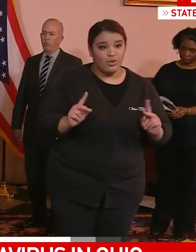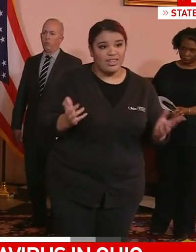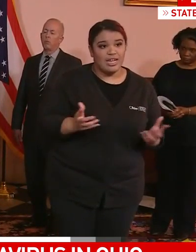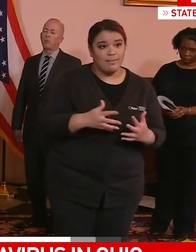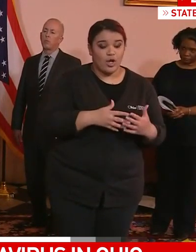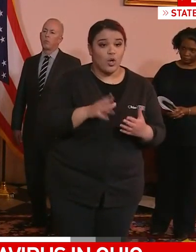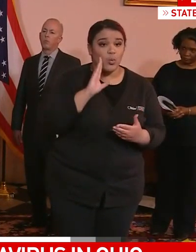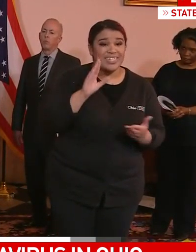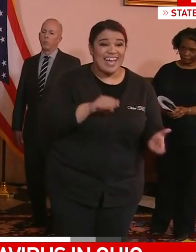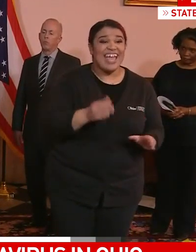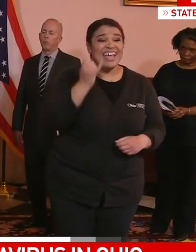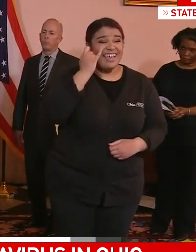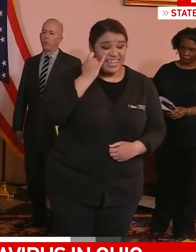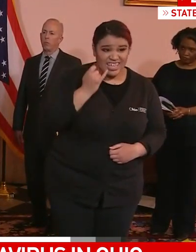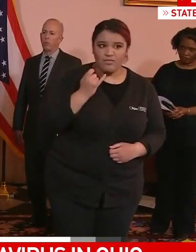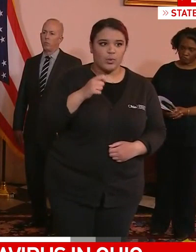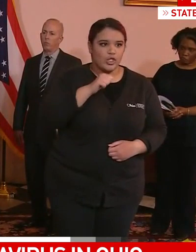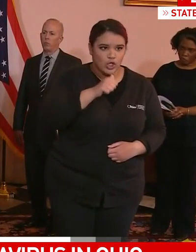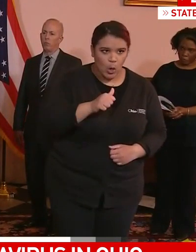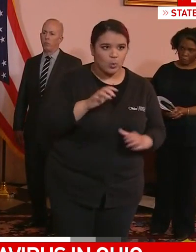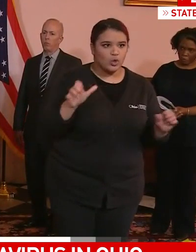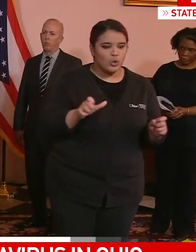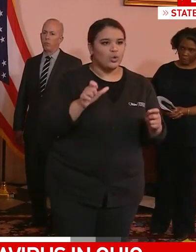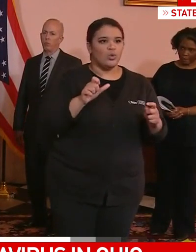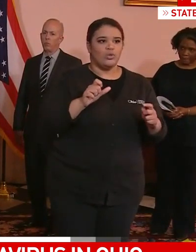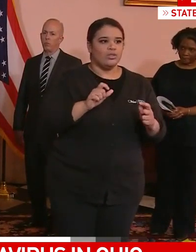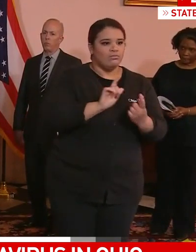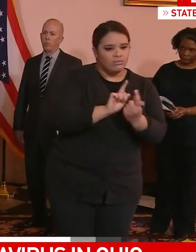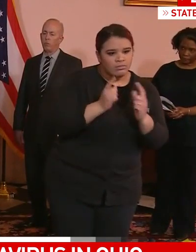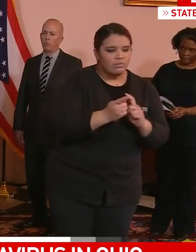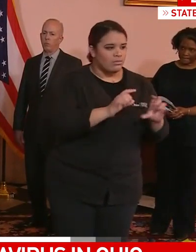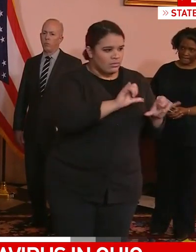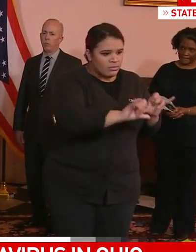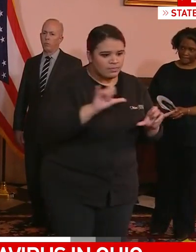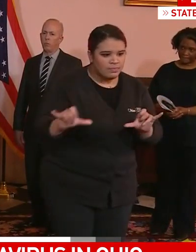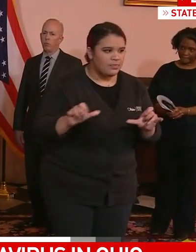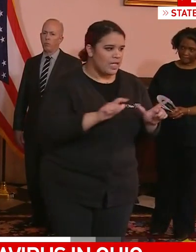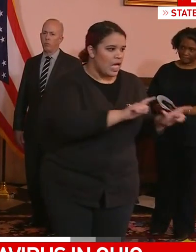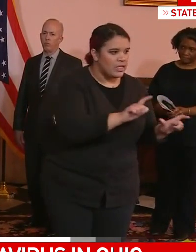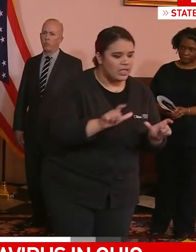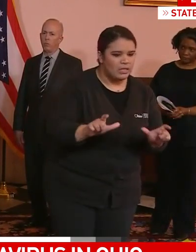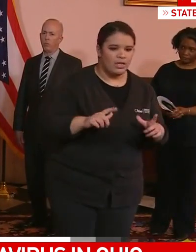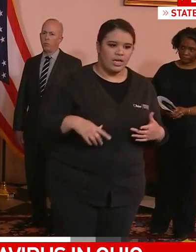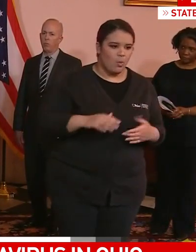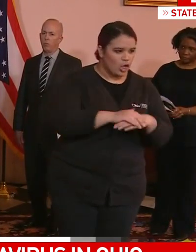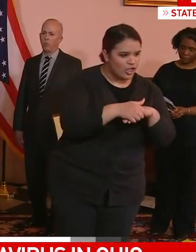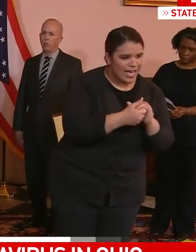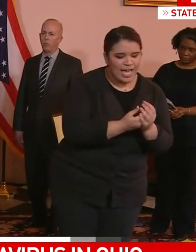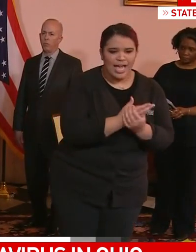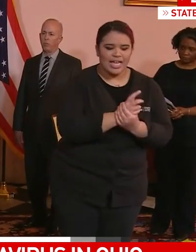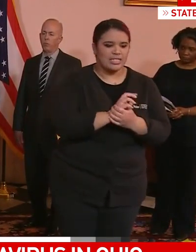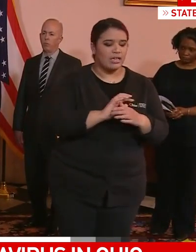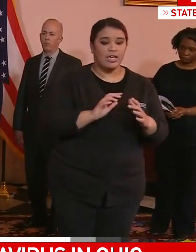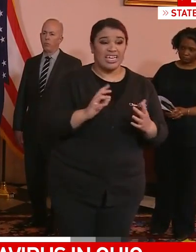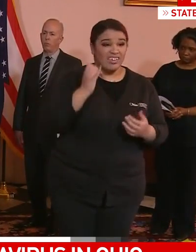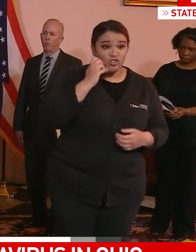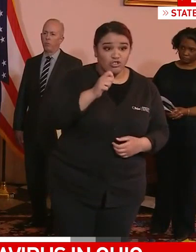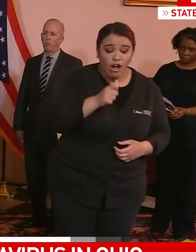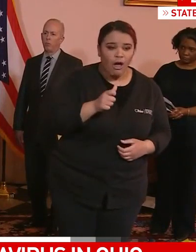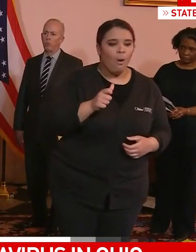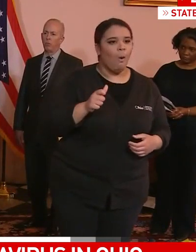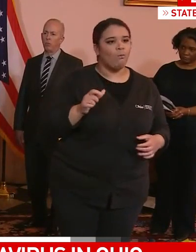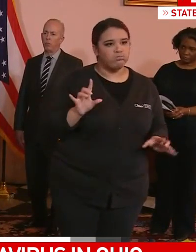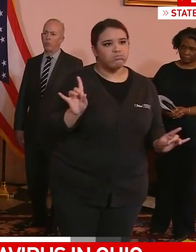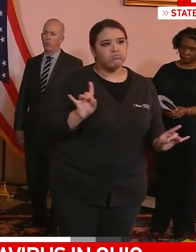intended, again, we have no vaccine, there are no other things, these are our only tools, but if we do them, we can cut that hospital